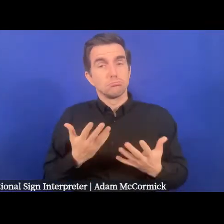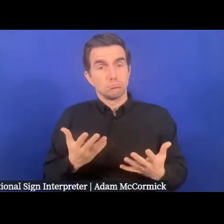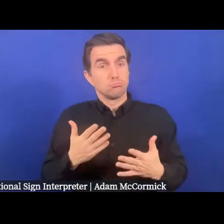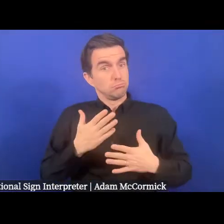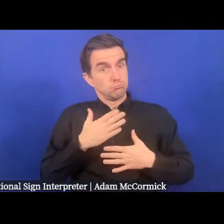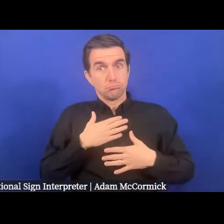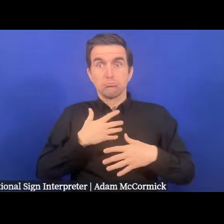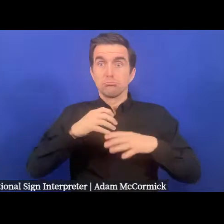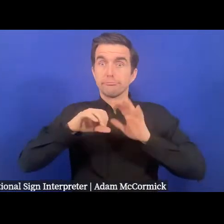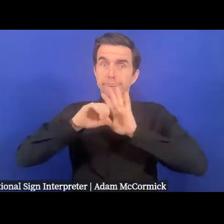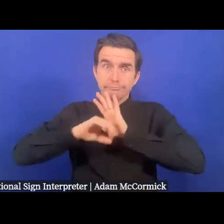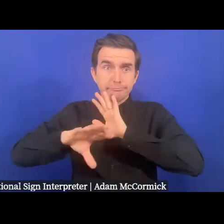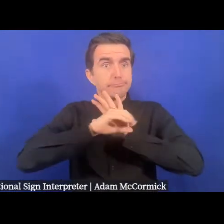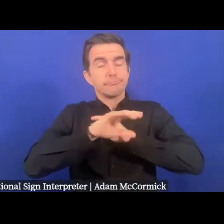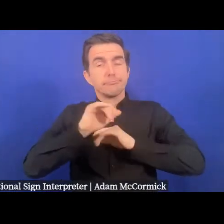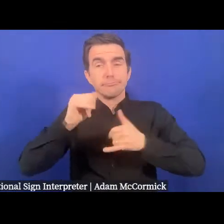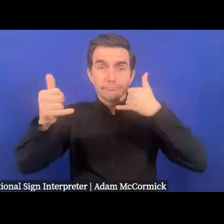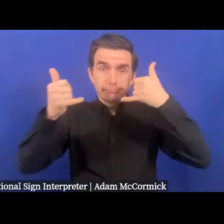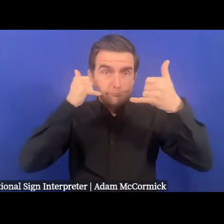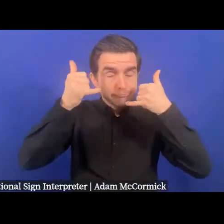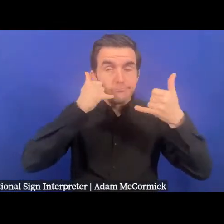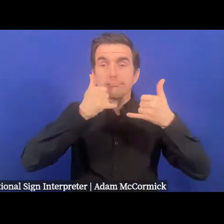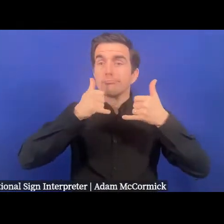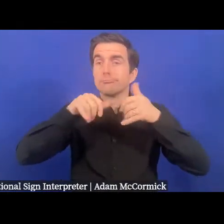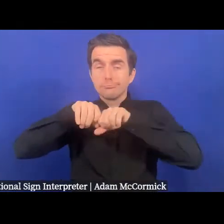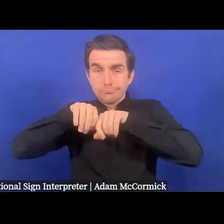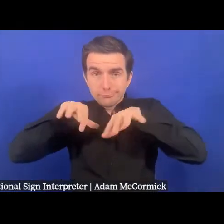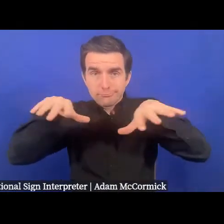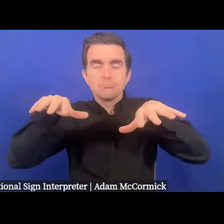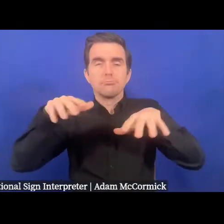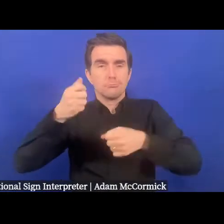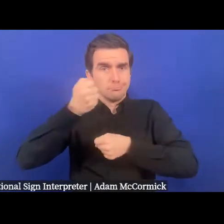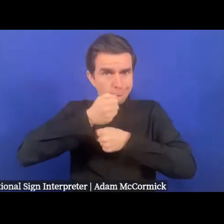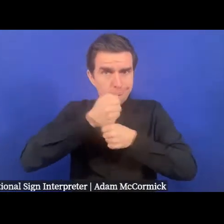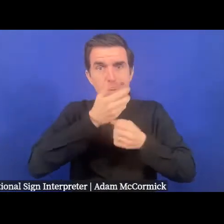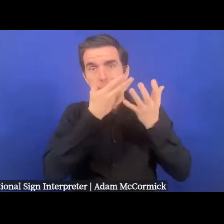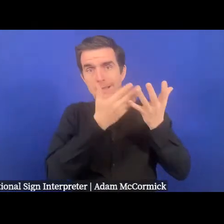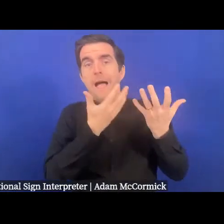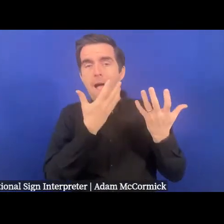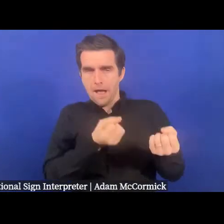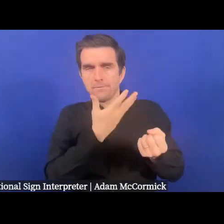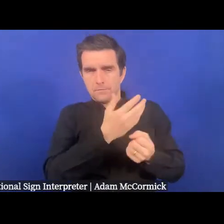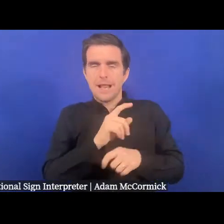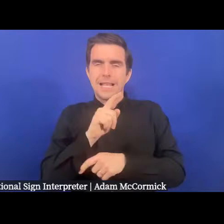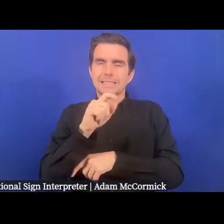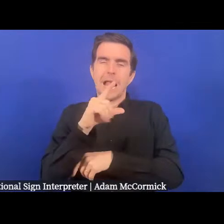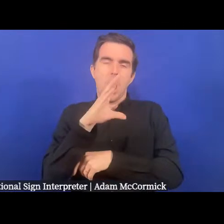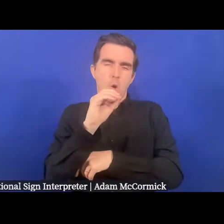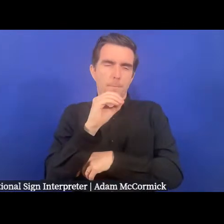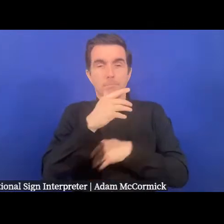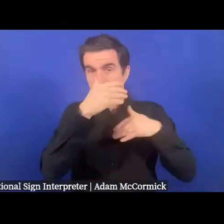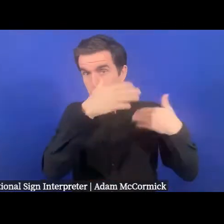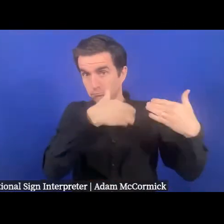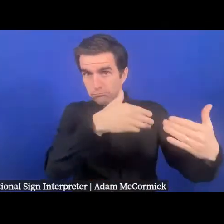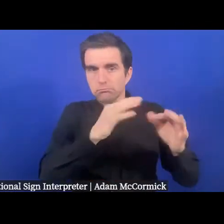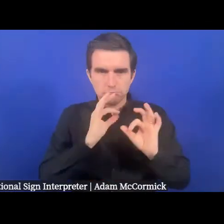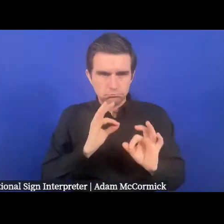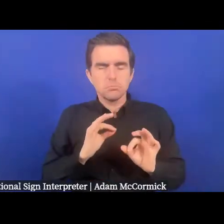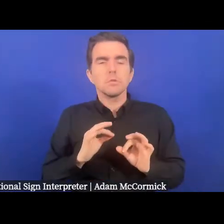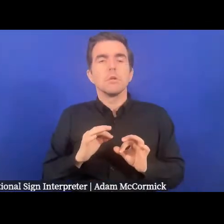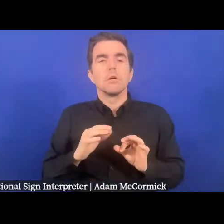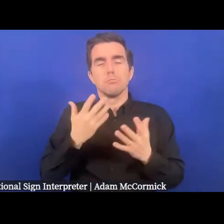also ITC that came up, and USAID that came up also with a project where